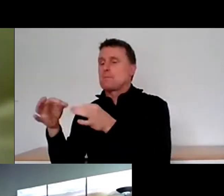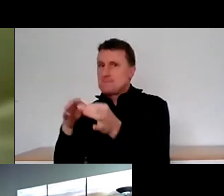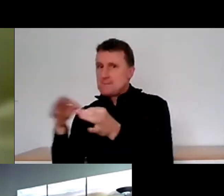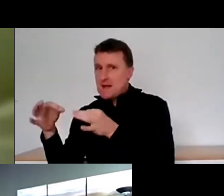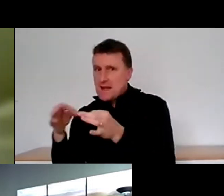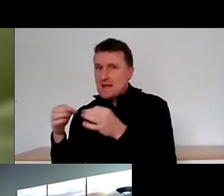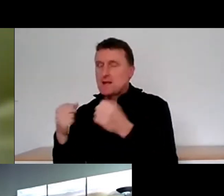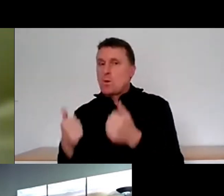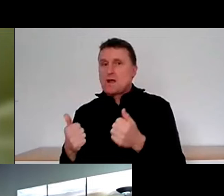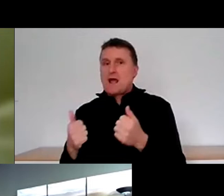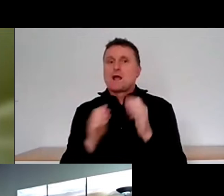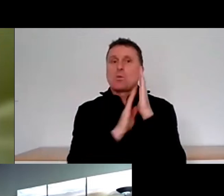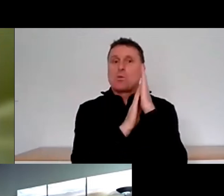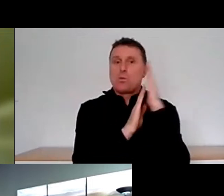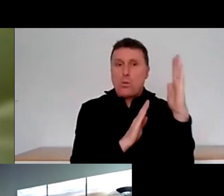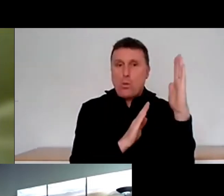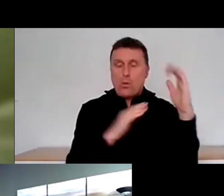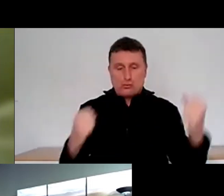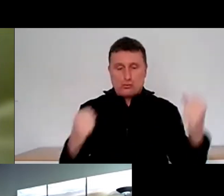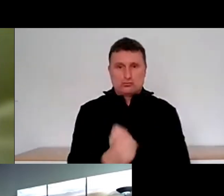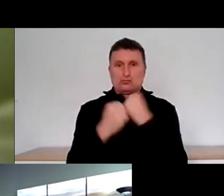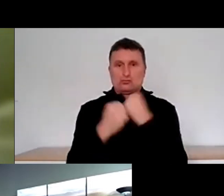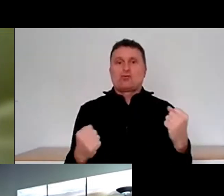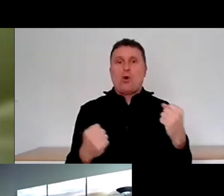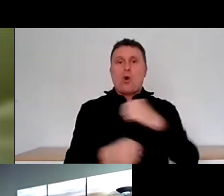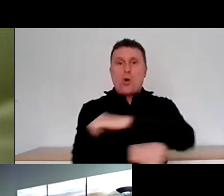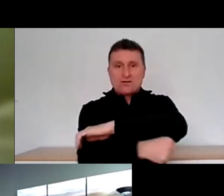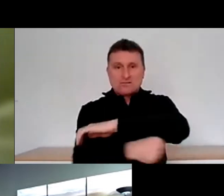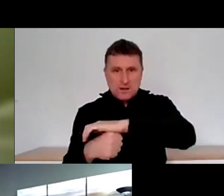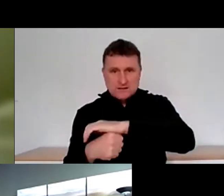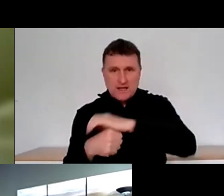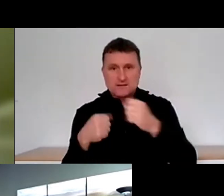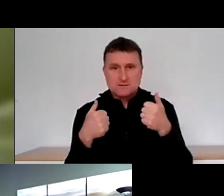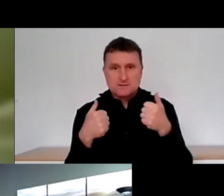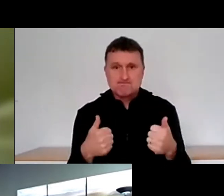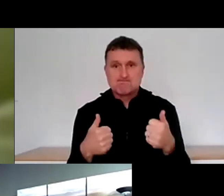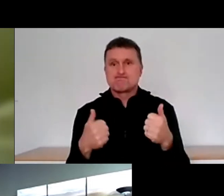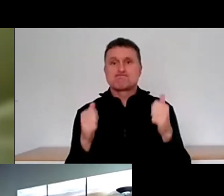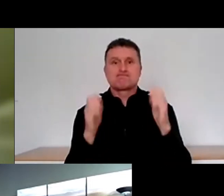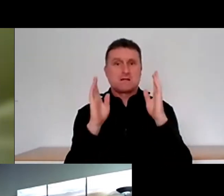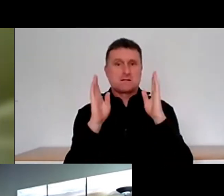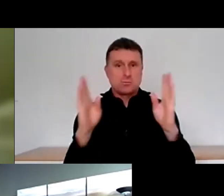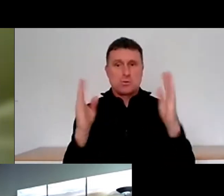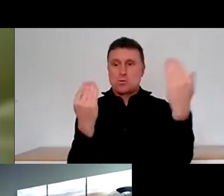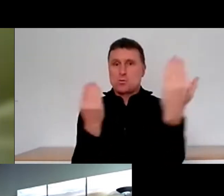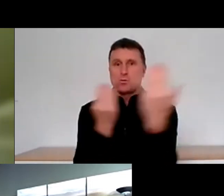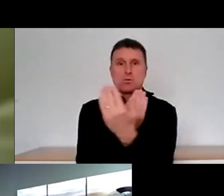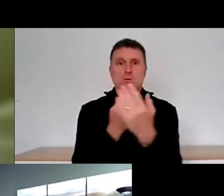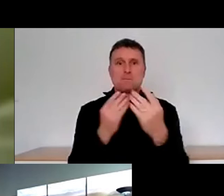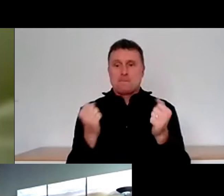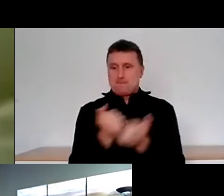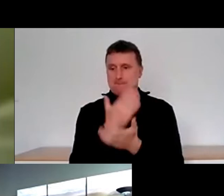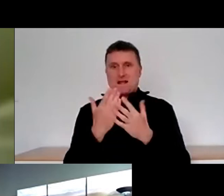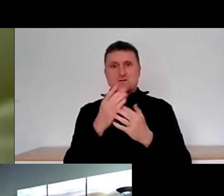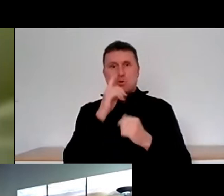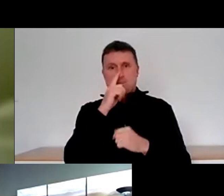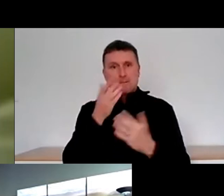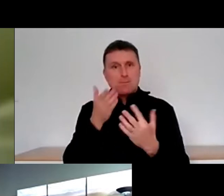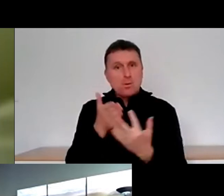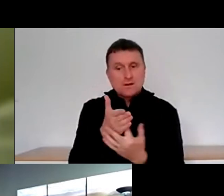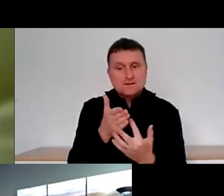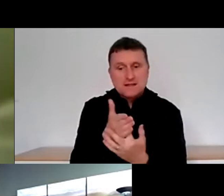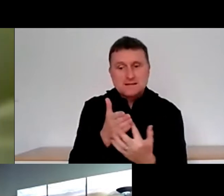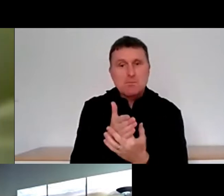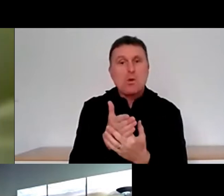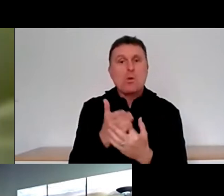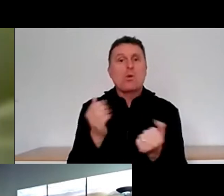let's make them strong, and then let's talk about what the rest of that building will look like, because that building needs to be accessible, it needs to be a positive experience to